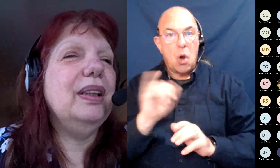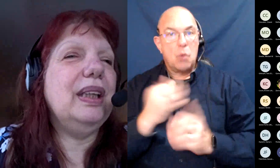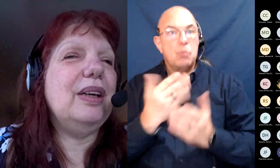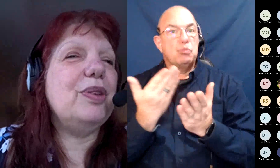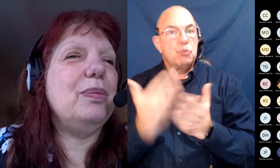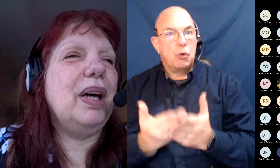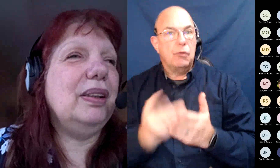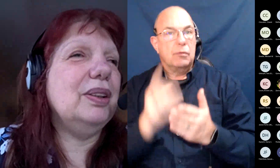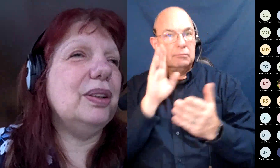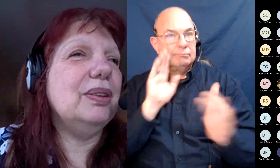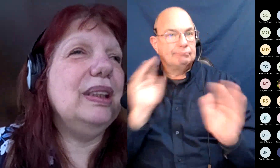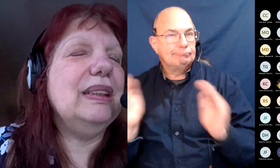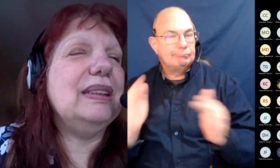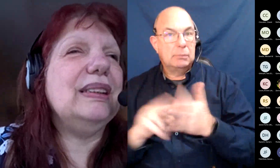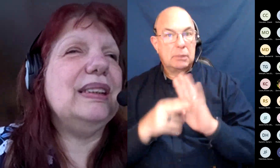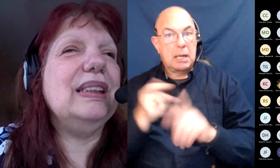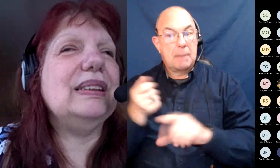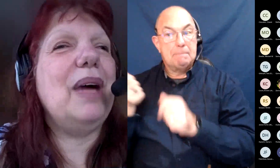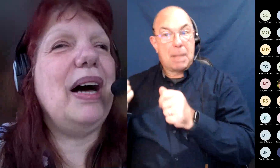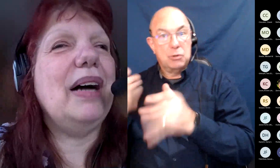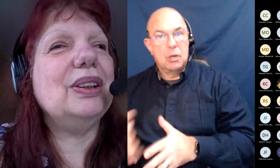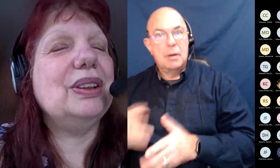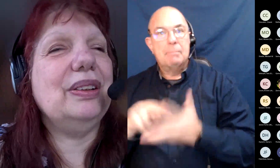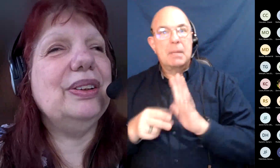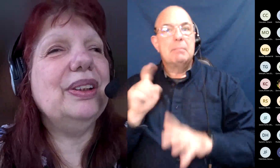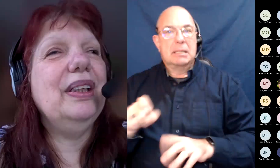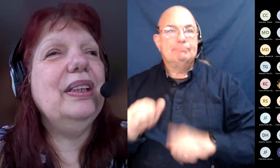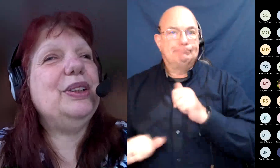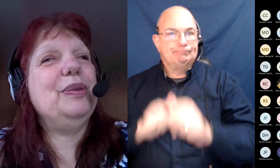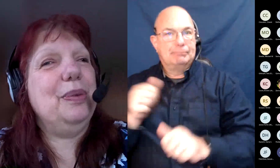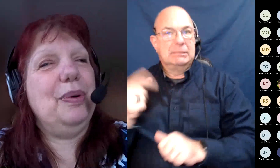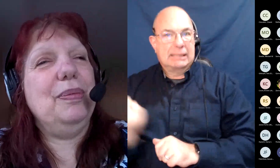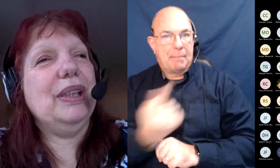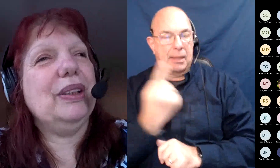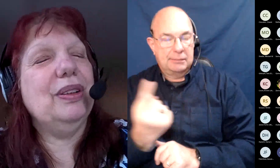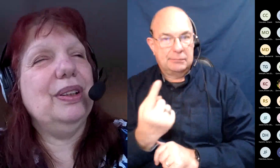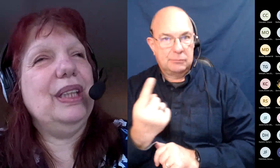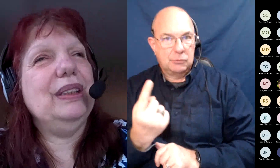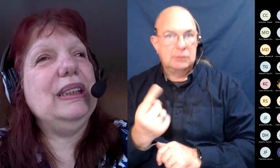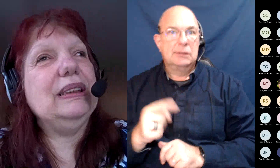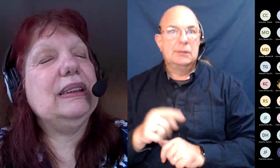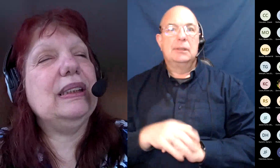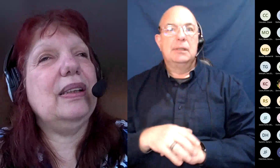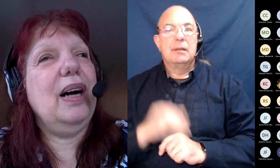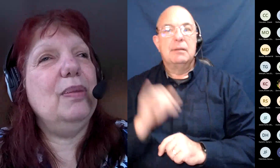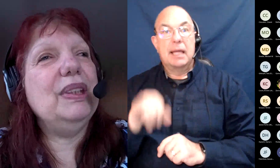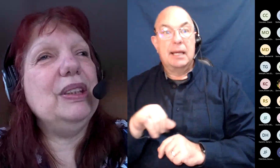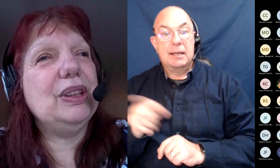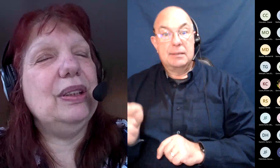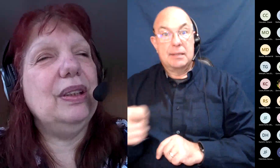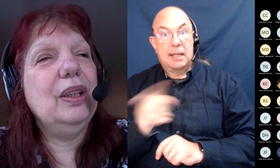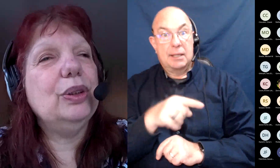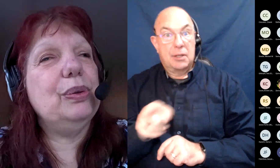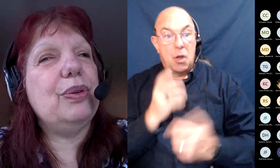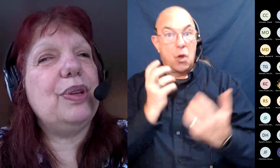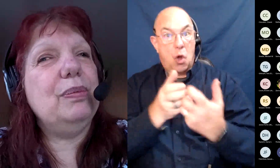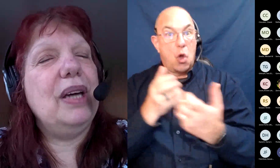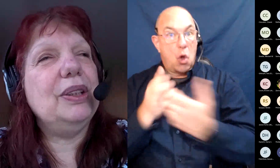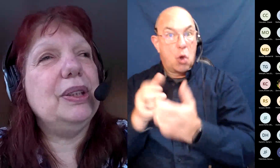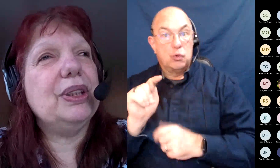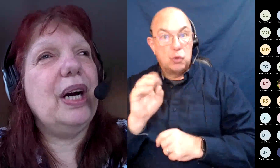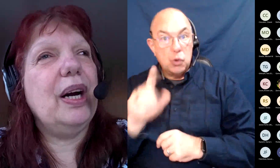illustrate that as a manager, you need to take some actions to make sure that these accommodation